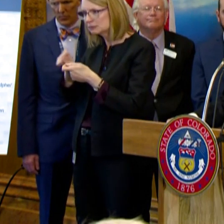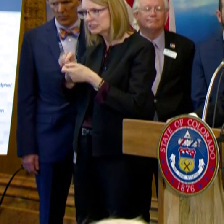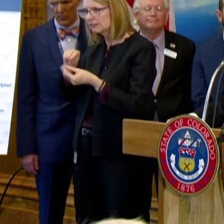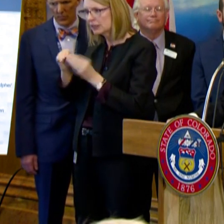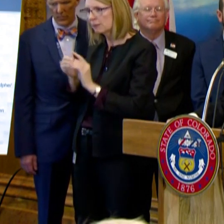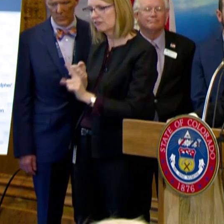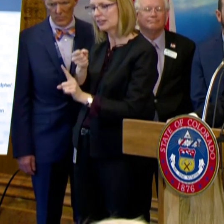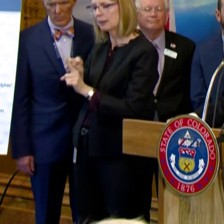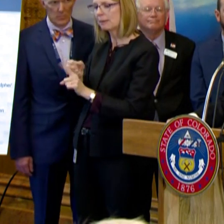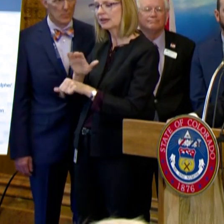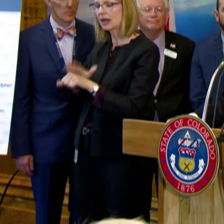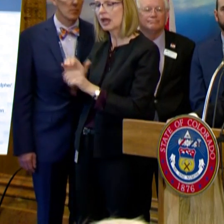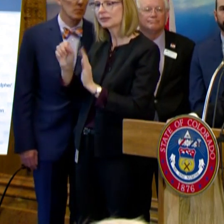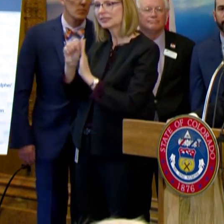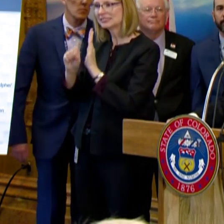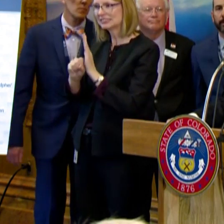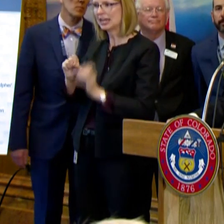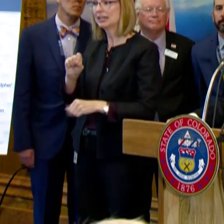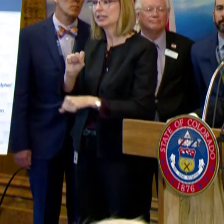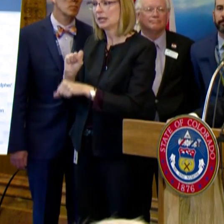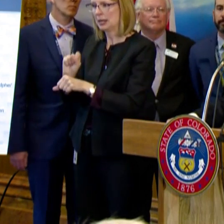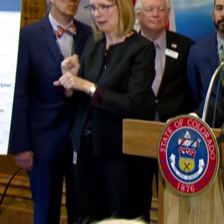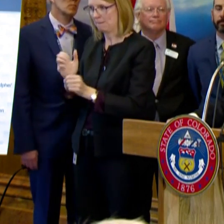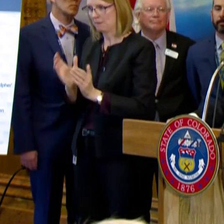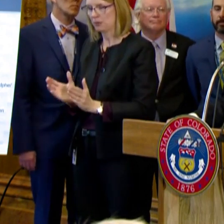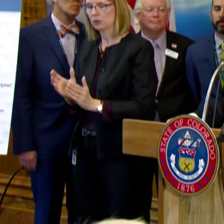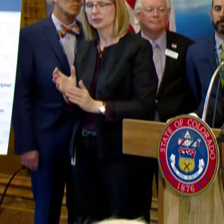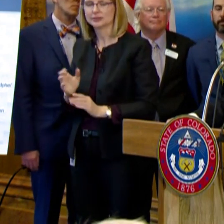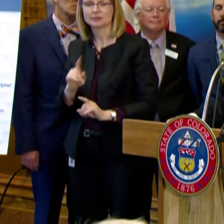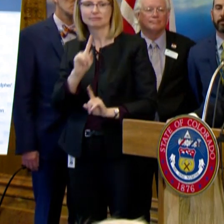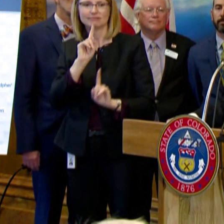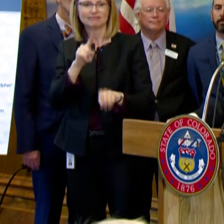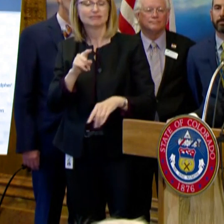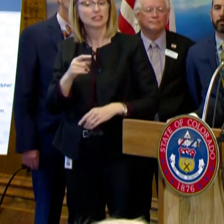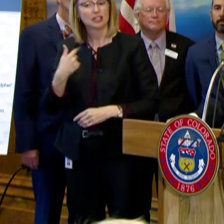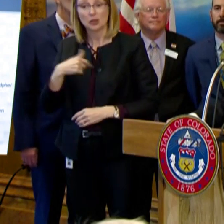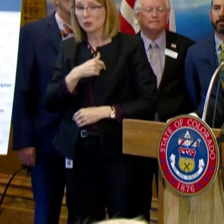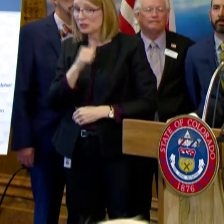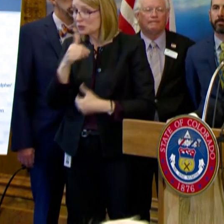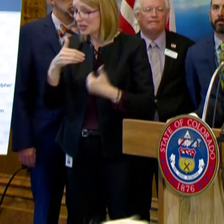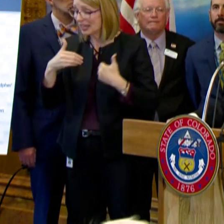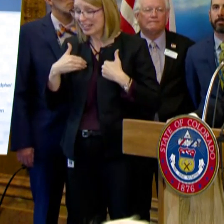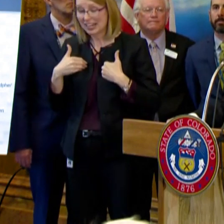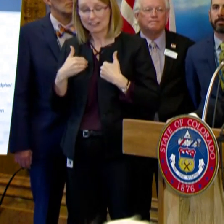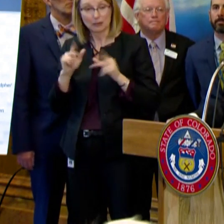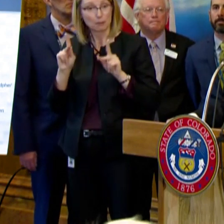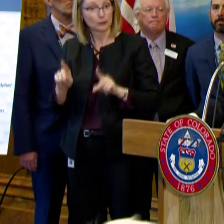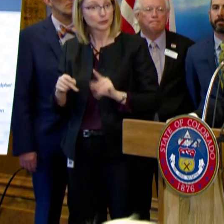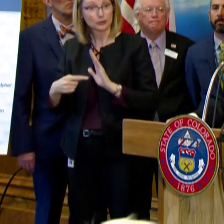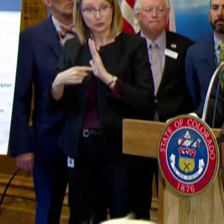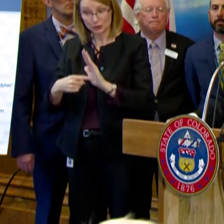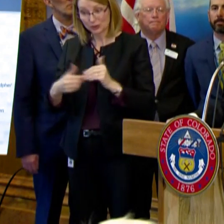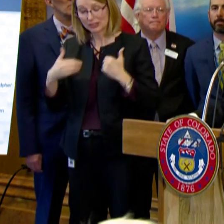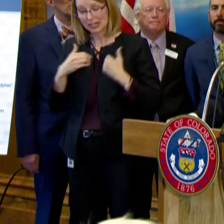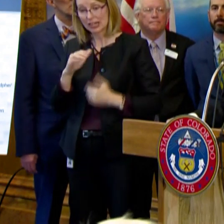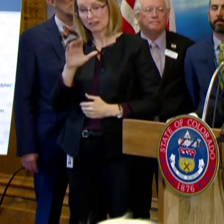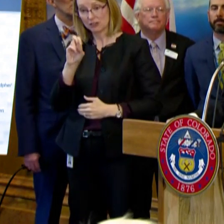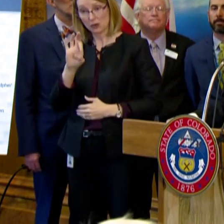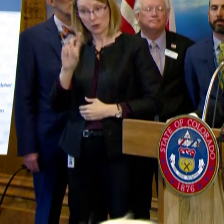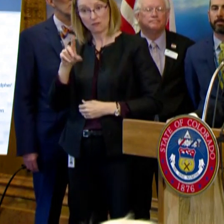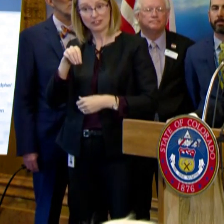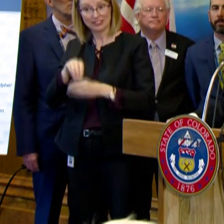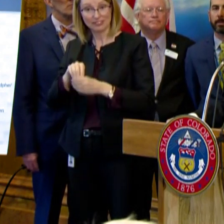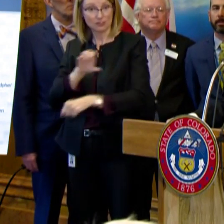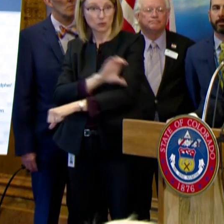Well, we're not, again, there's no diagnosed cases of coronavirus yet in our state. We are not seeing greater absenteeism among